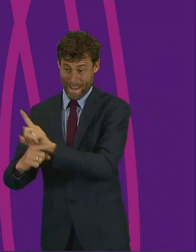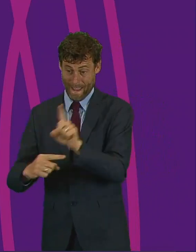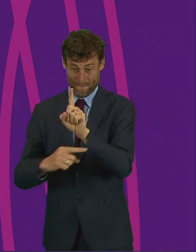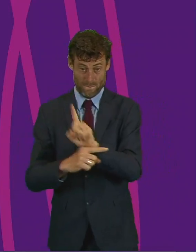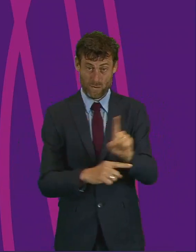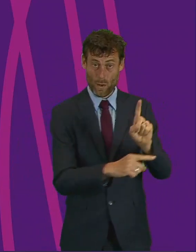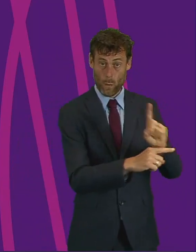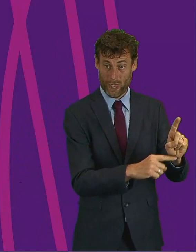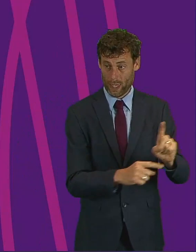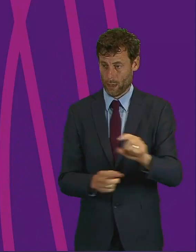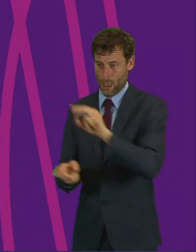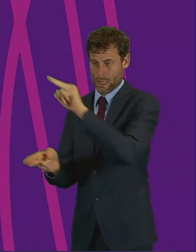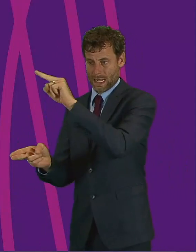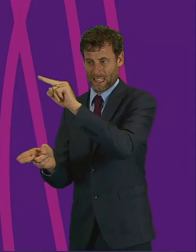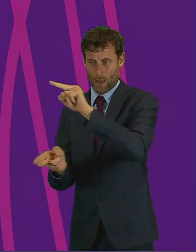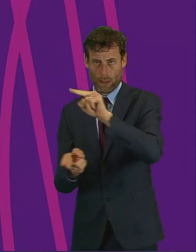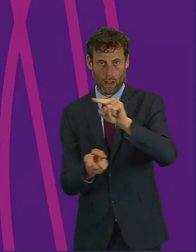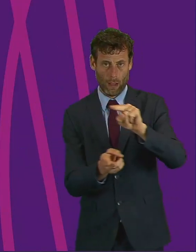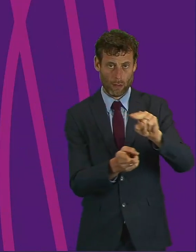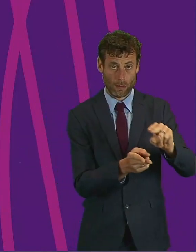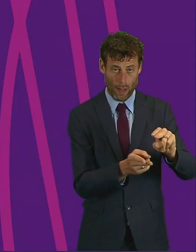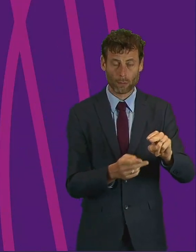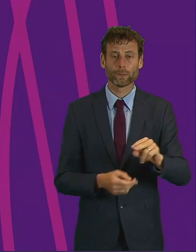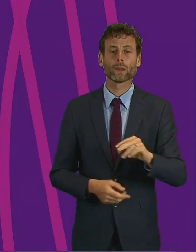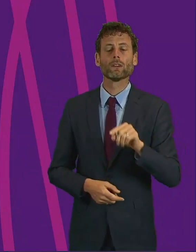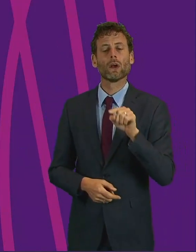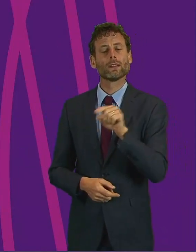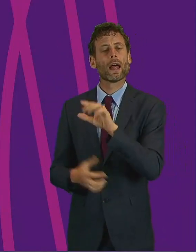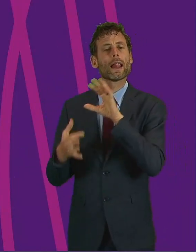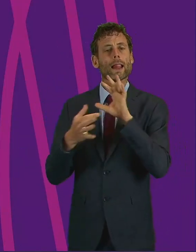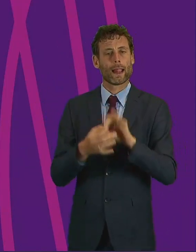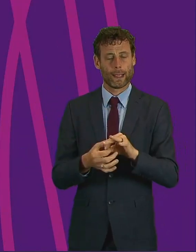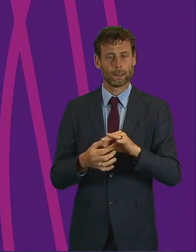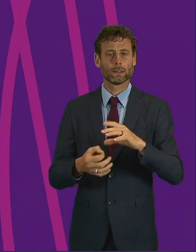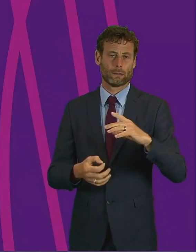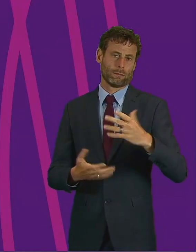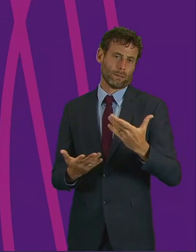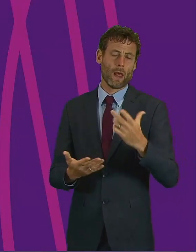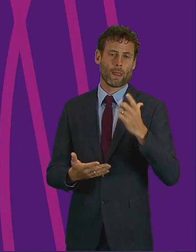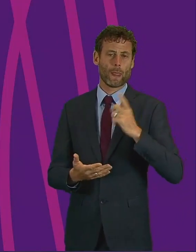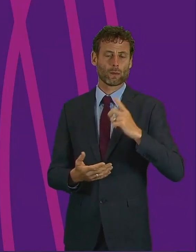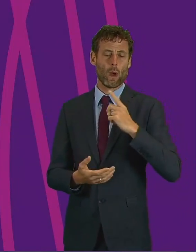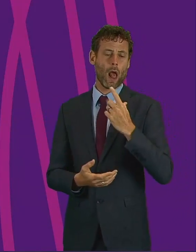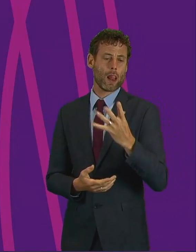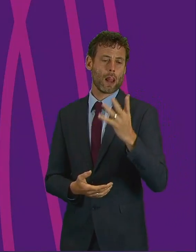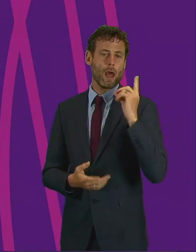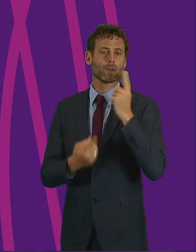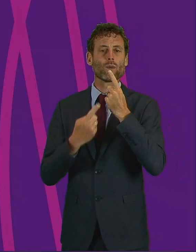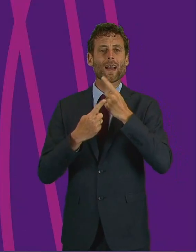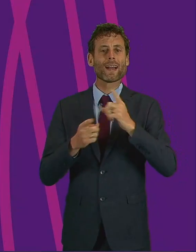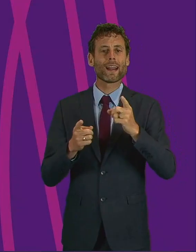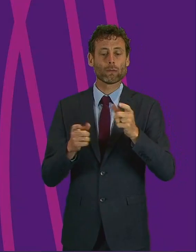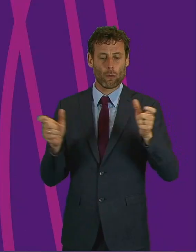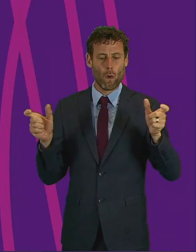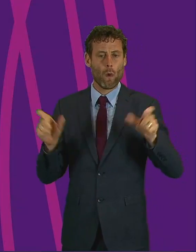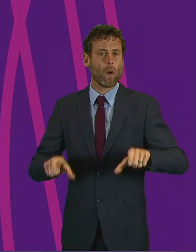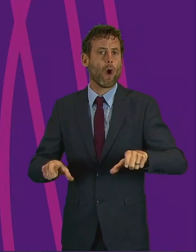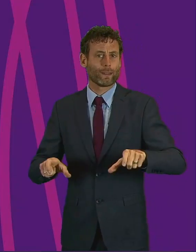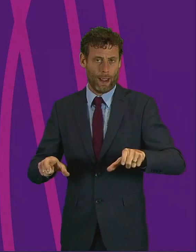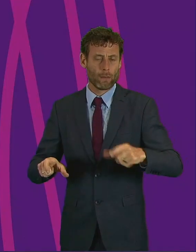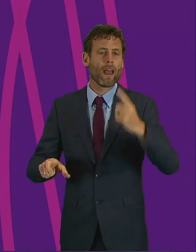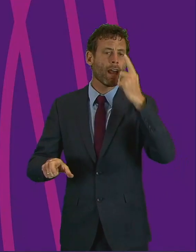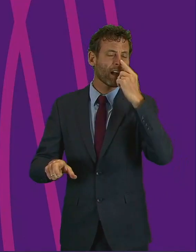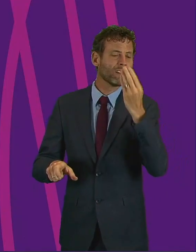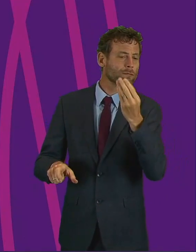decision we took last week to ease some lockdown restrictions, but to do so very slowly and carefully. The progress we have made is obvious, but it is still